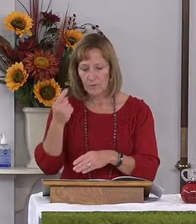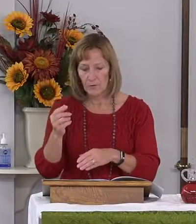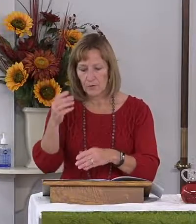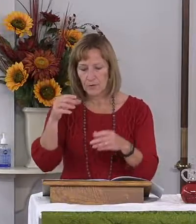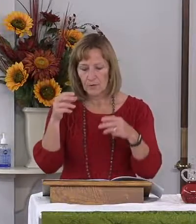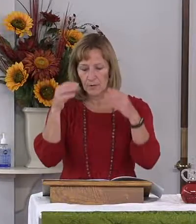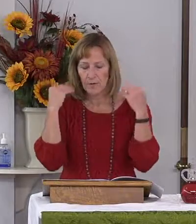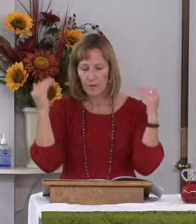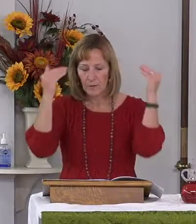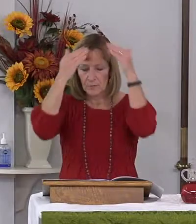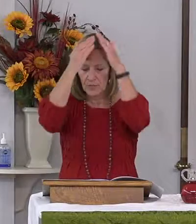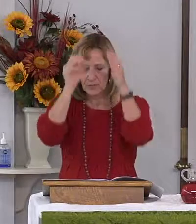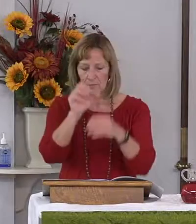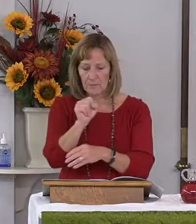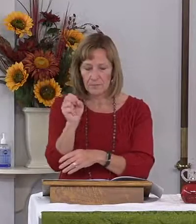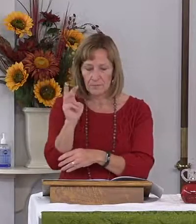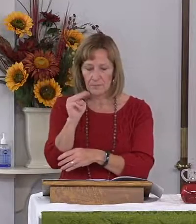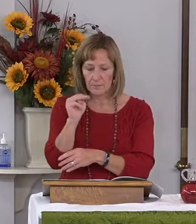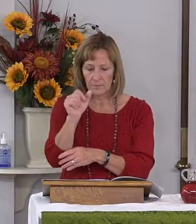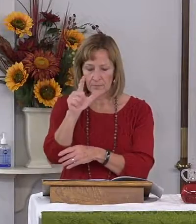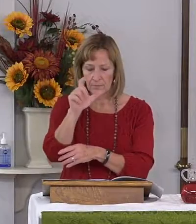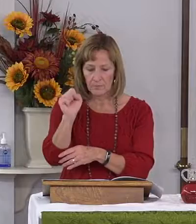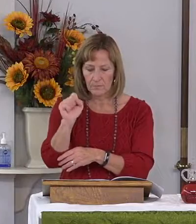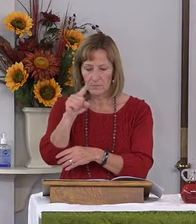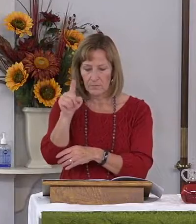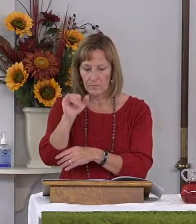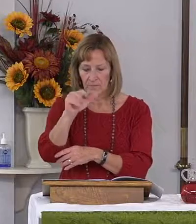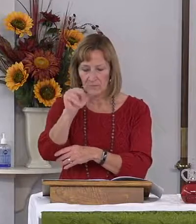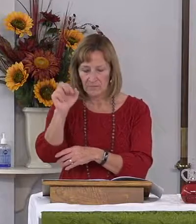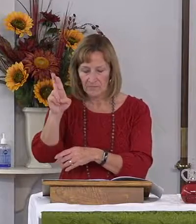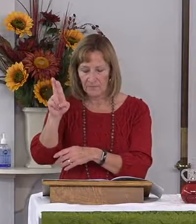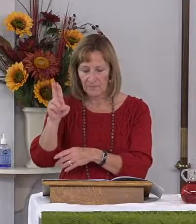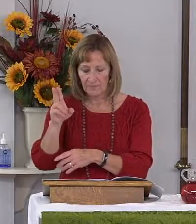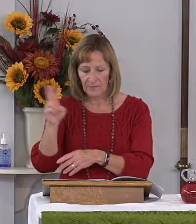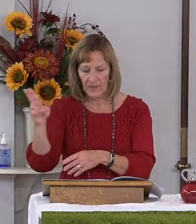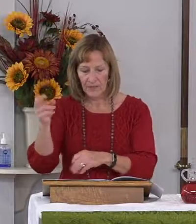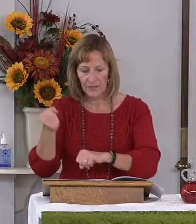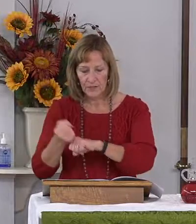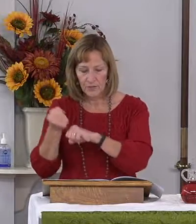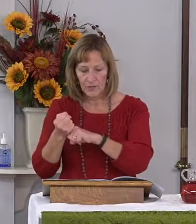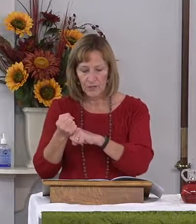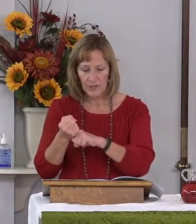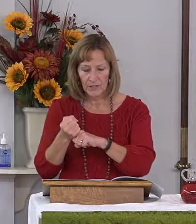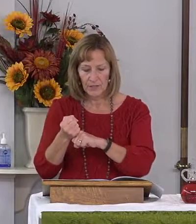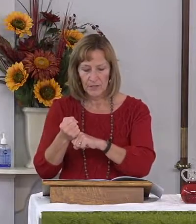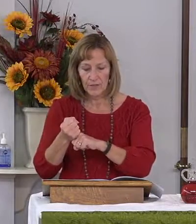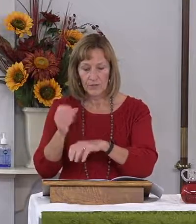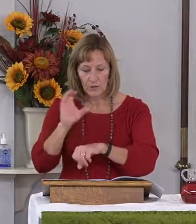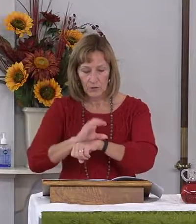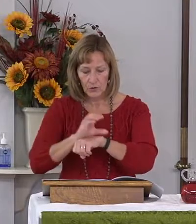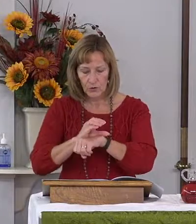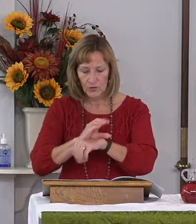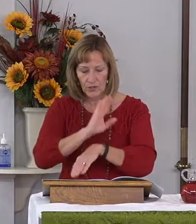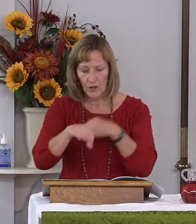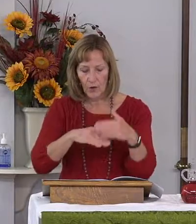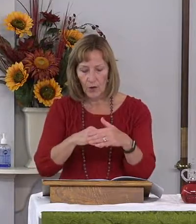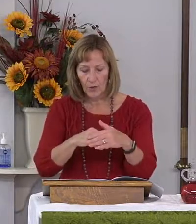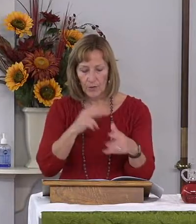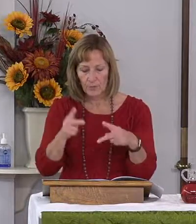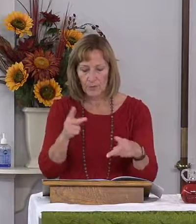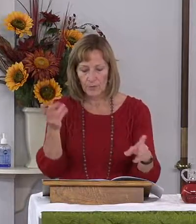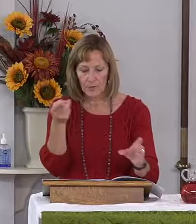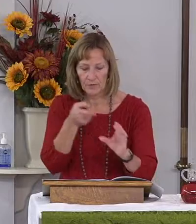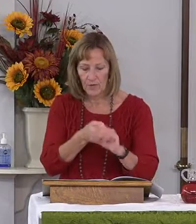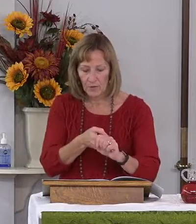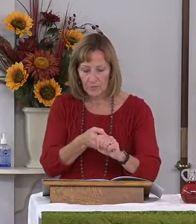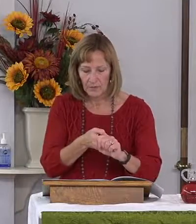Bishop Samuel Zeiser, an associate to the Bishop John Richter, and the whole staff of our synod, for Pastor Drew